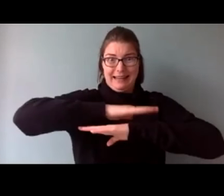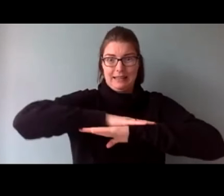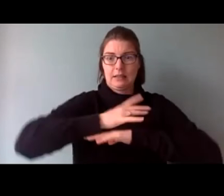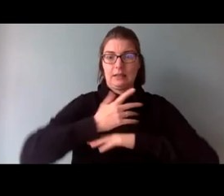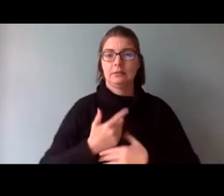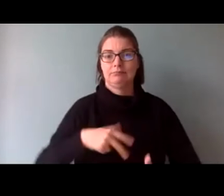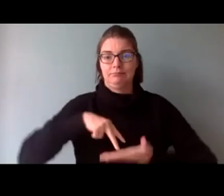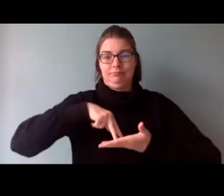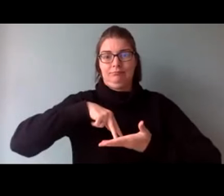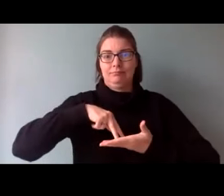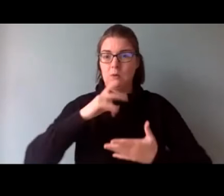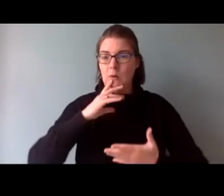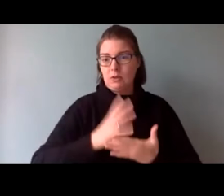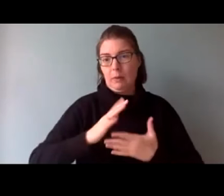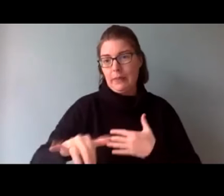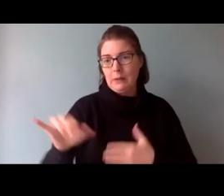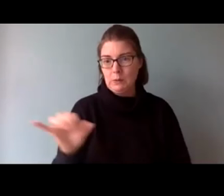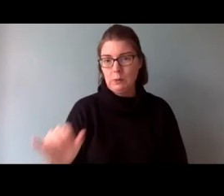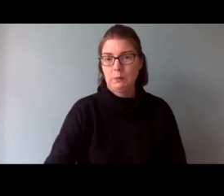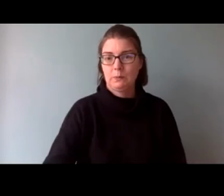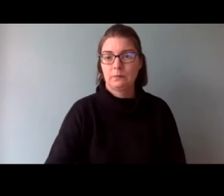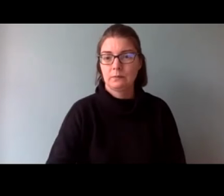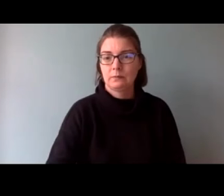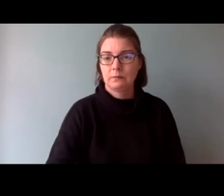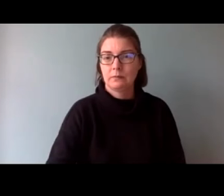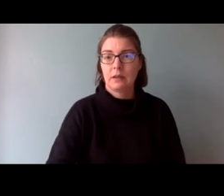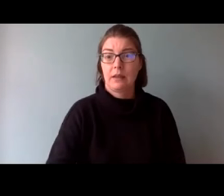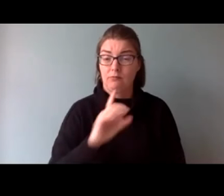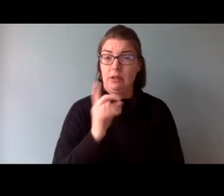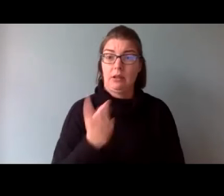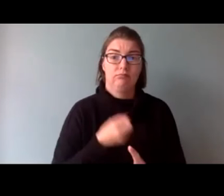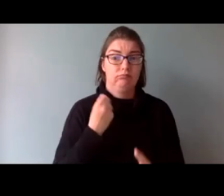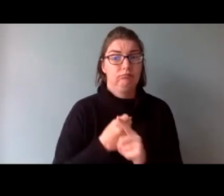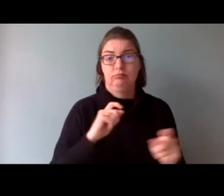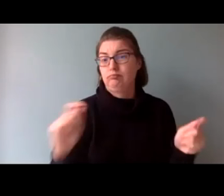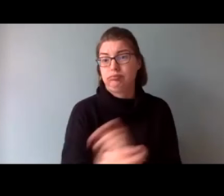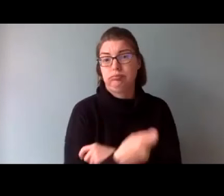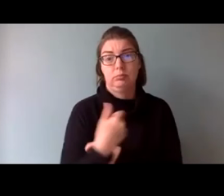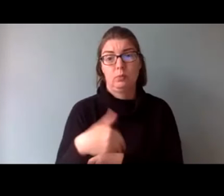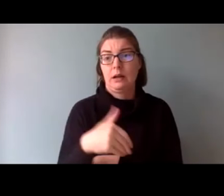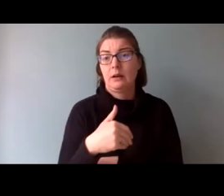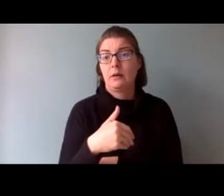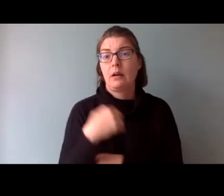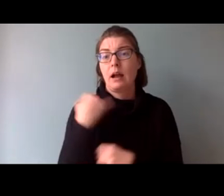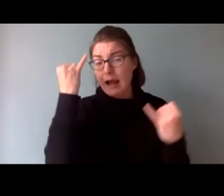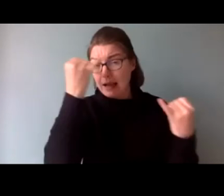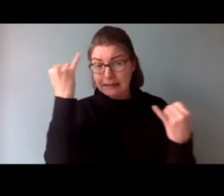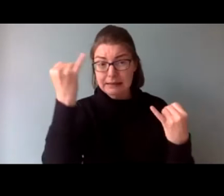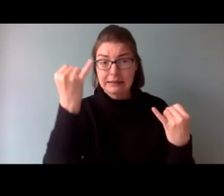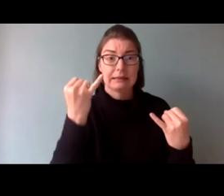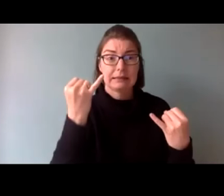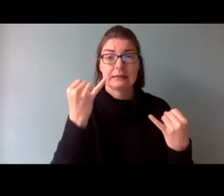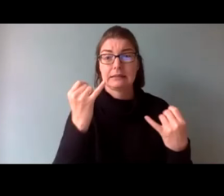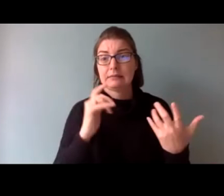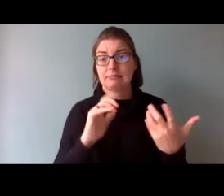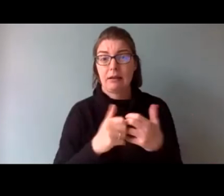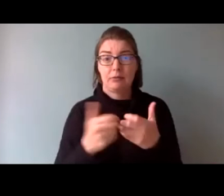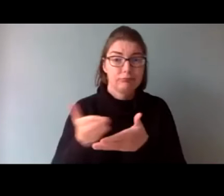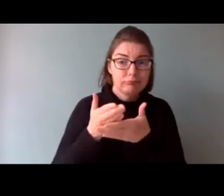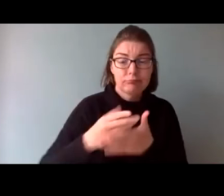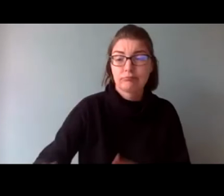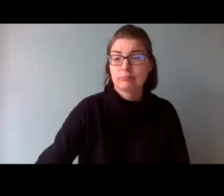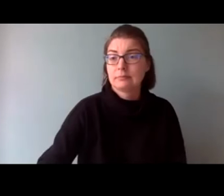of speak to that high enough. It's been a game changer. Bouncing ideas. All